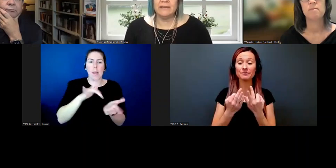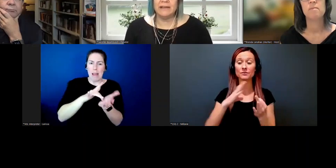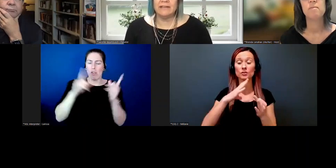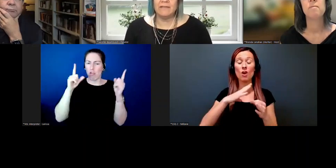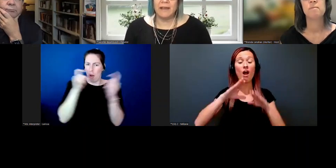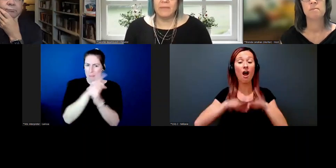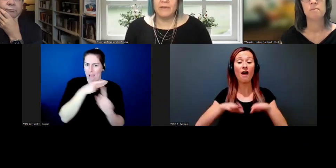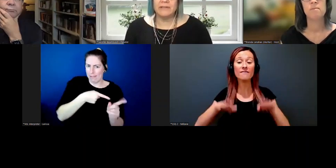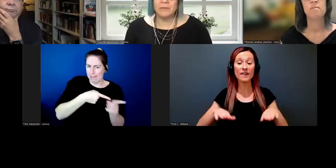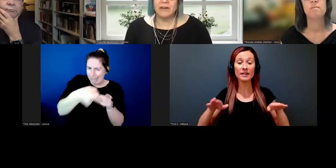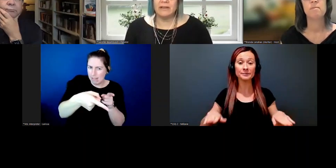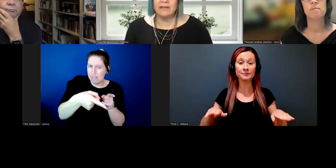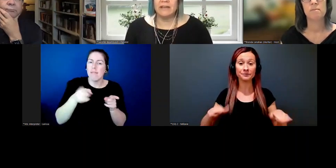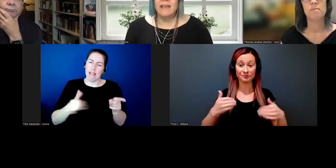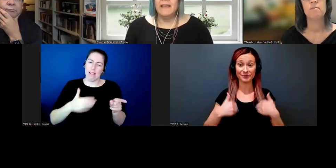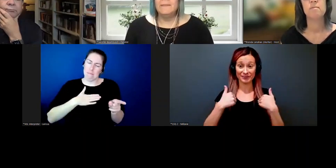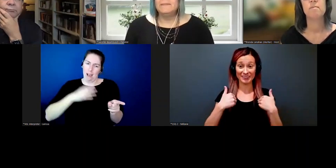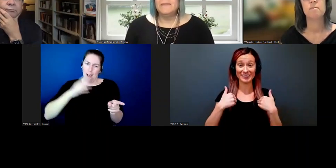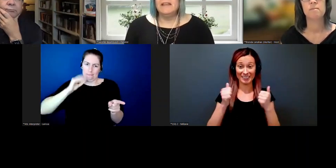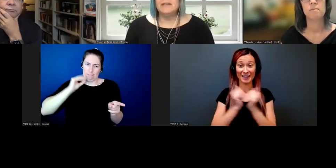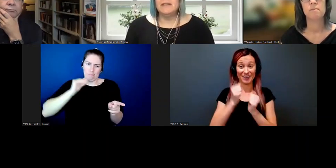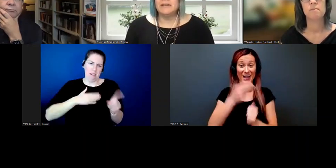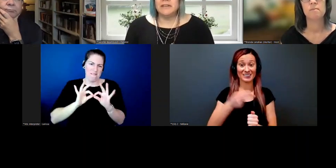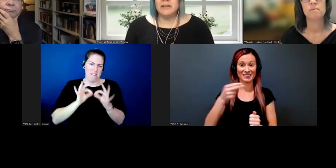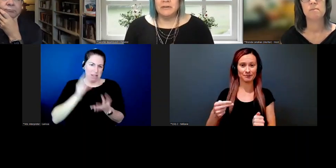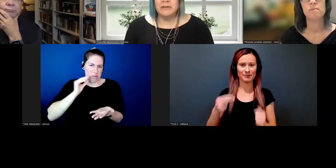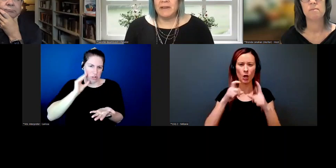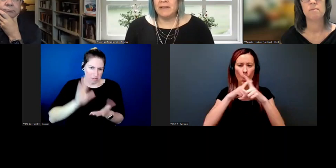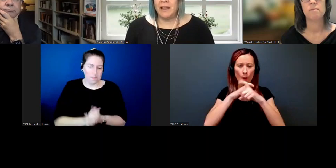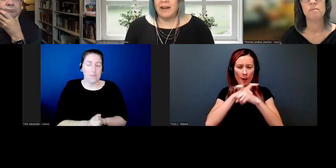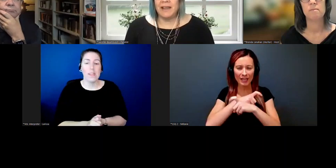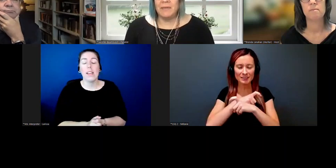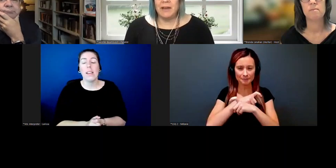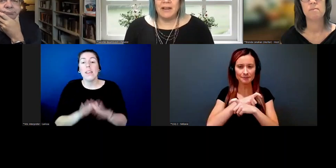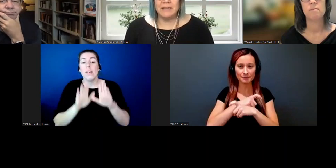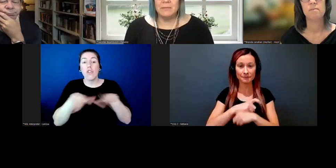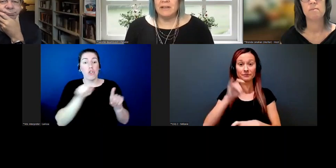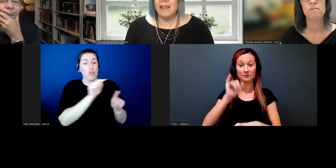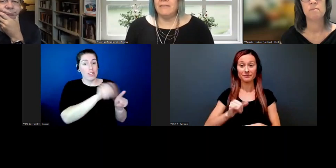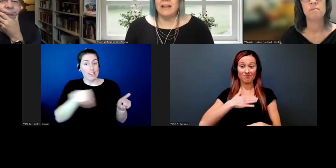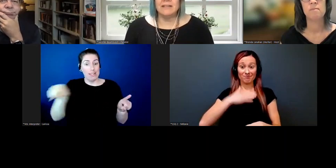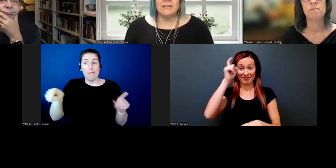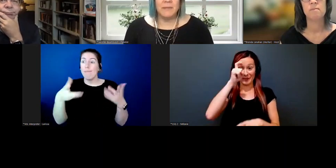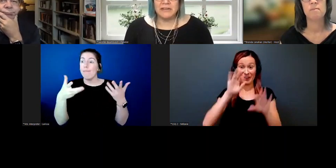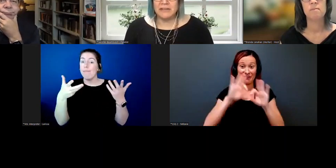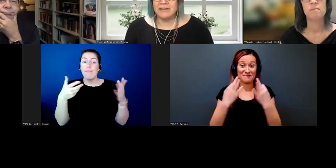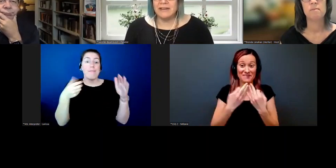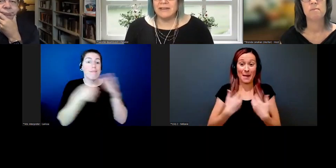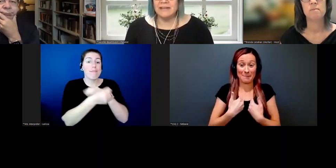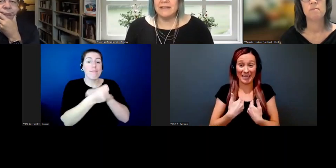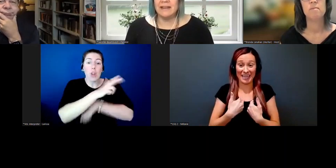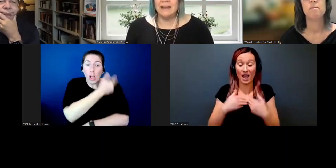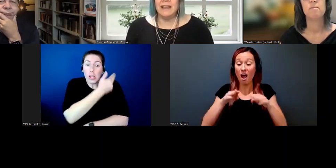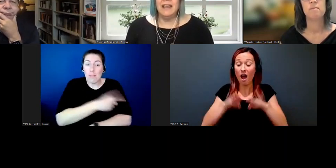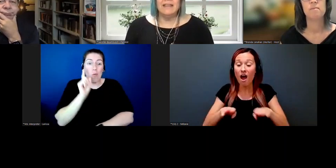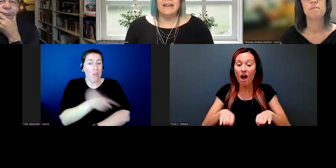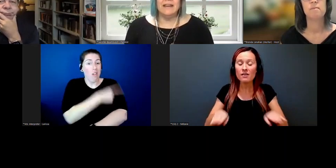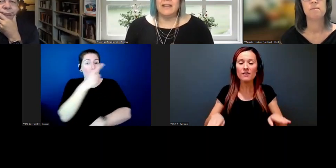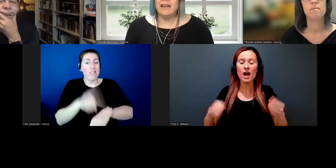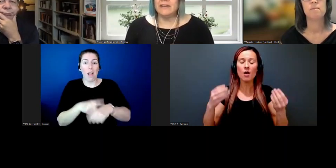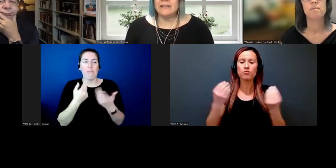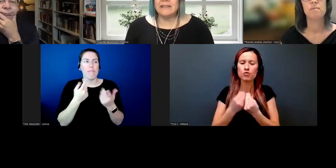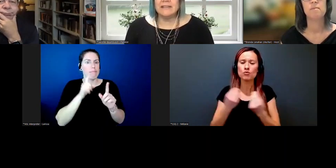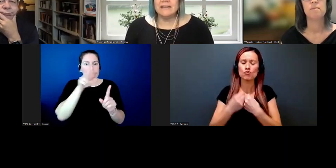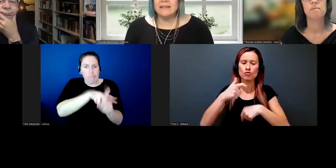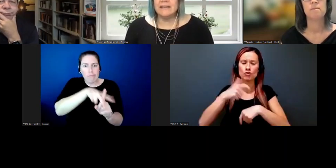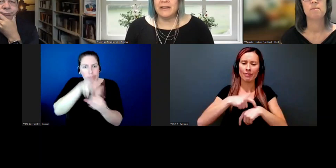because that's our family's experience. And so these are children who spend a lot of time in hospital, have lots of specialists they need to see, they need a lot